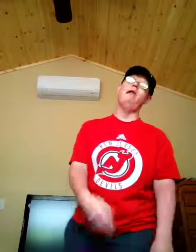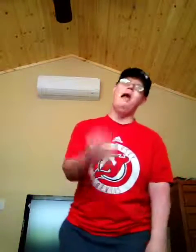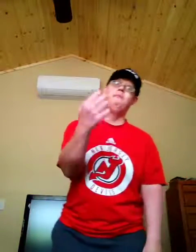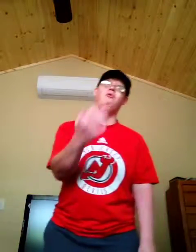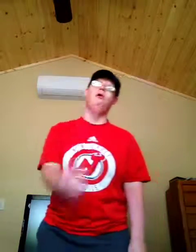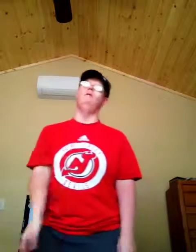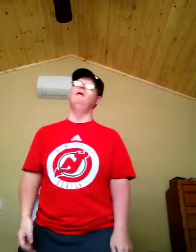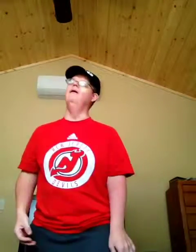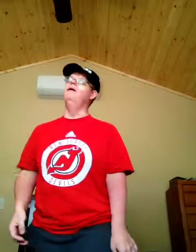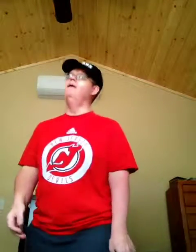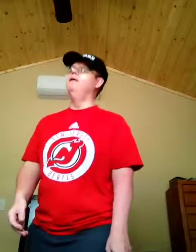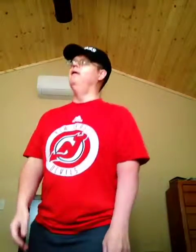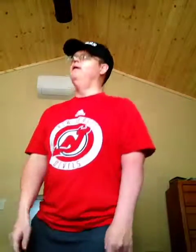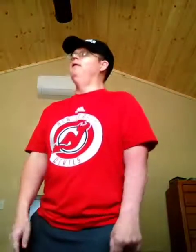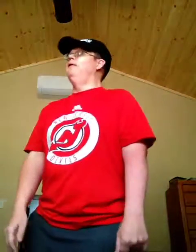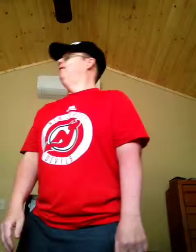I'm sorry.